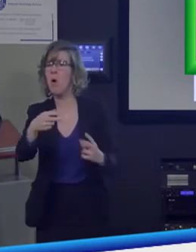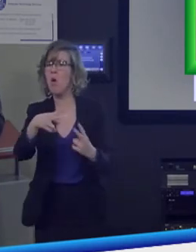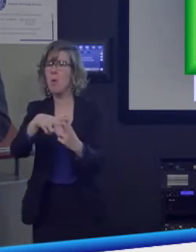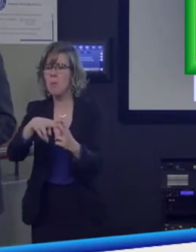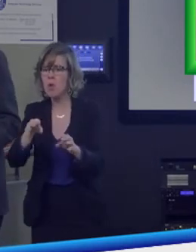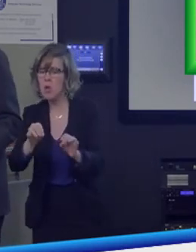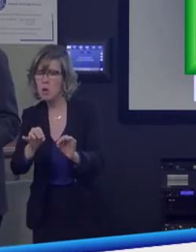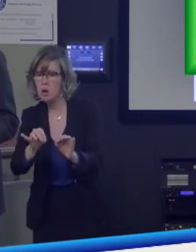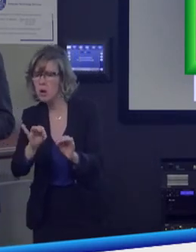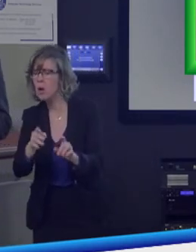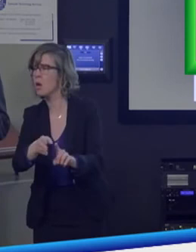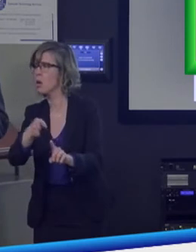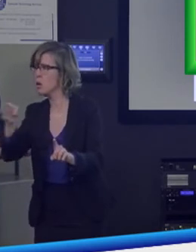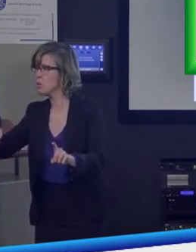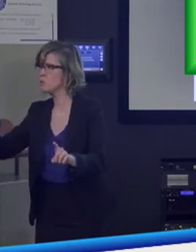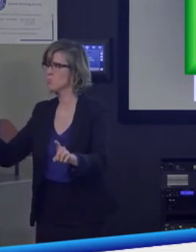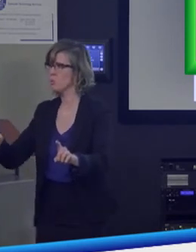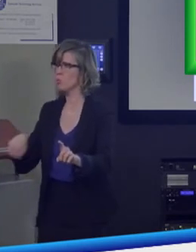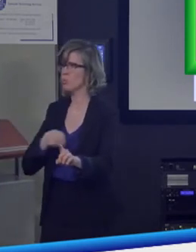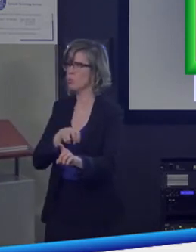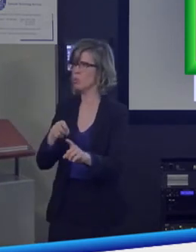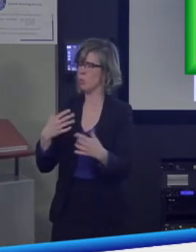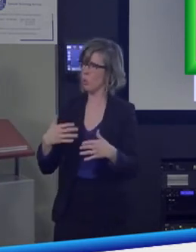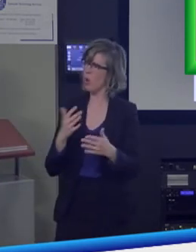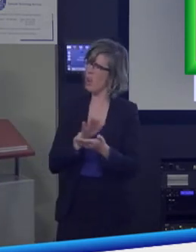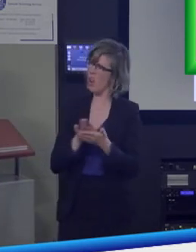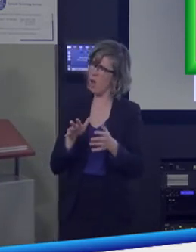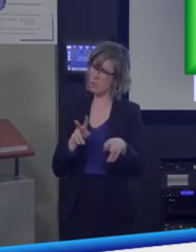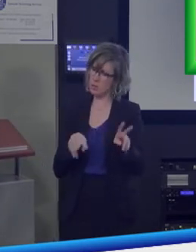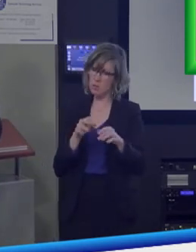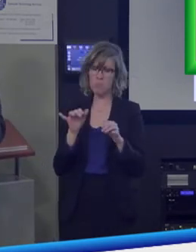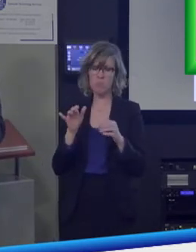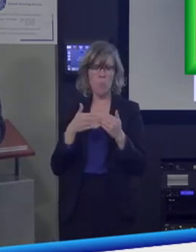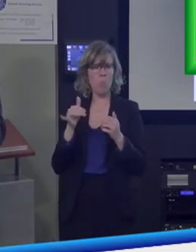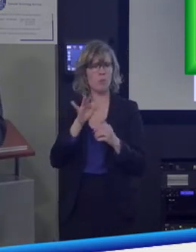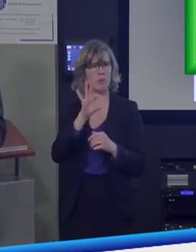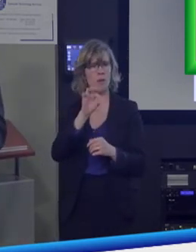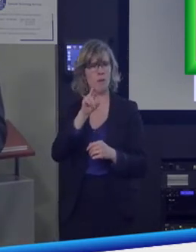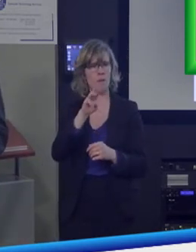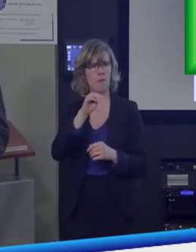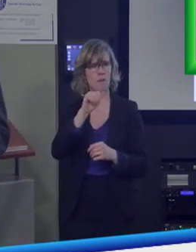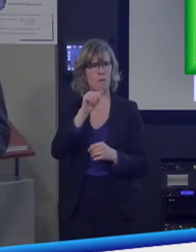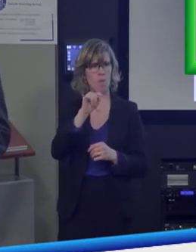issue. Kind of doing a formative assessment, from the language